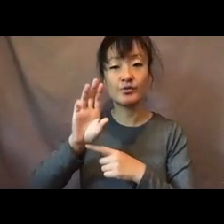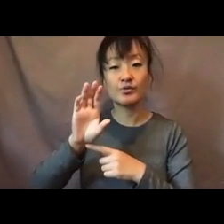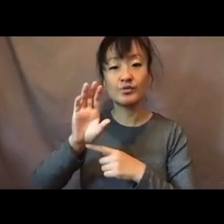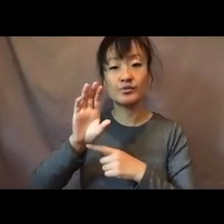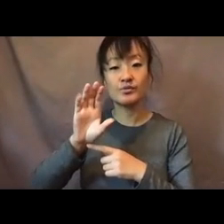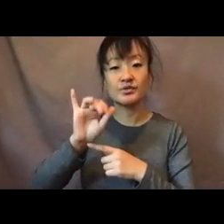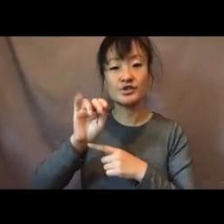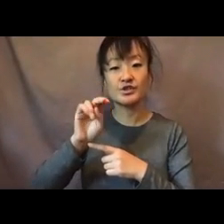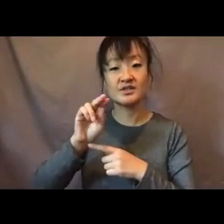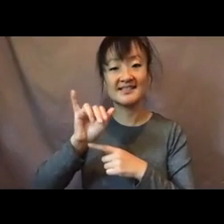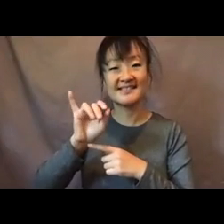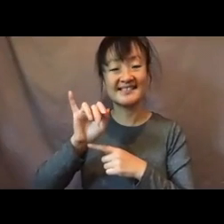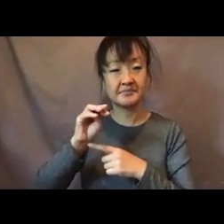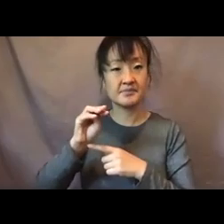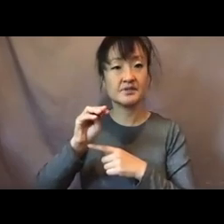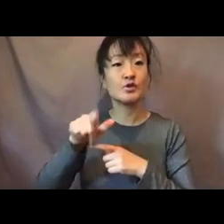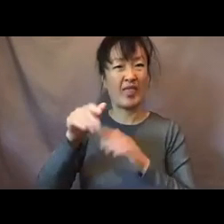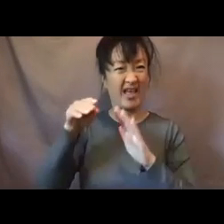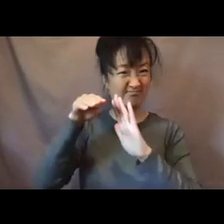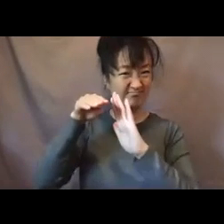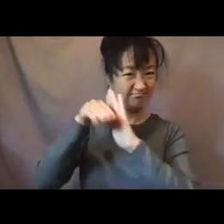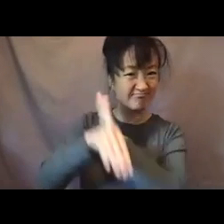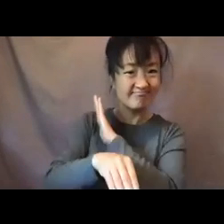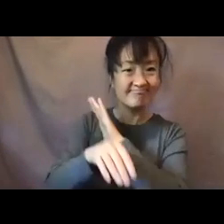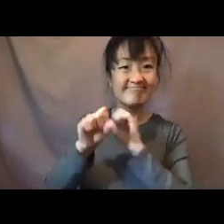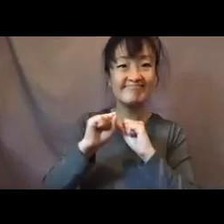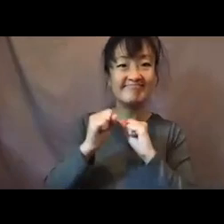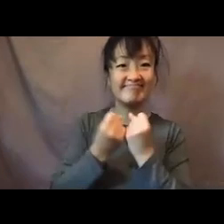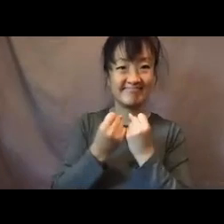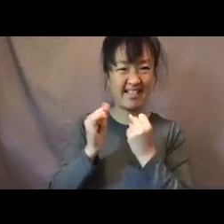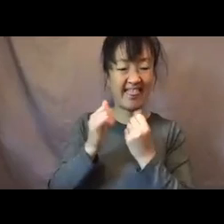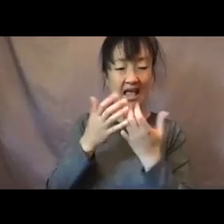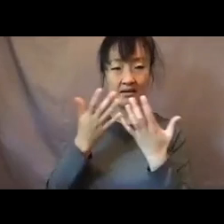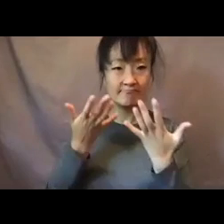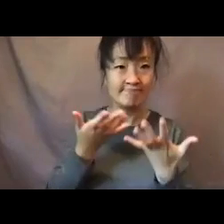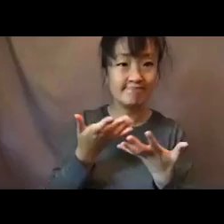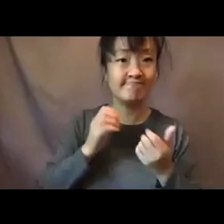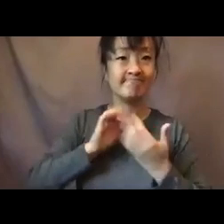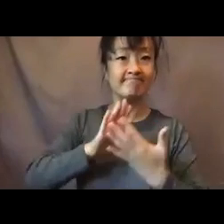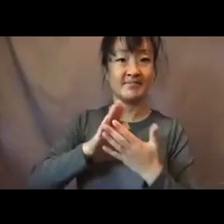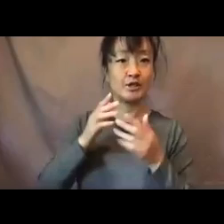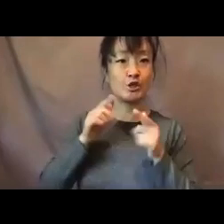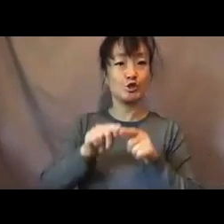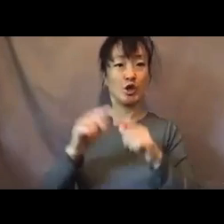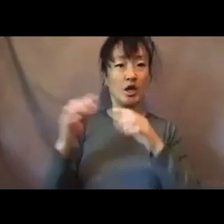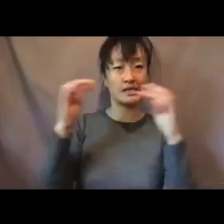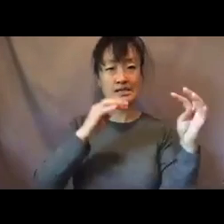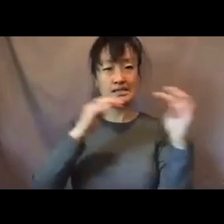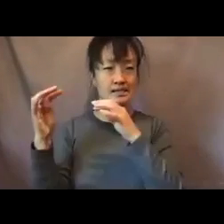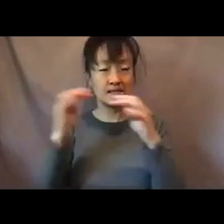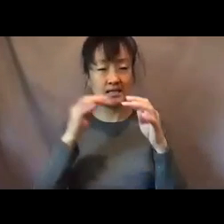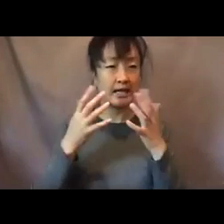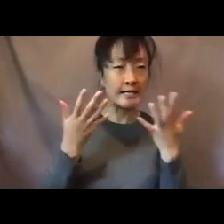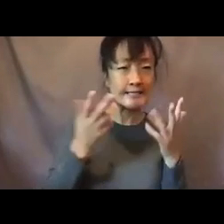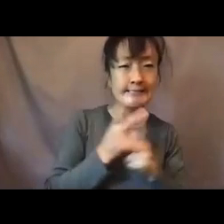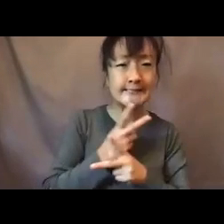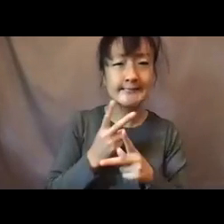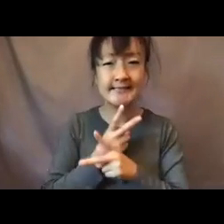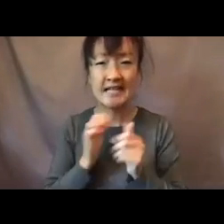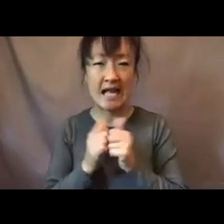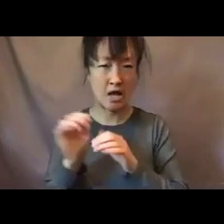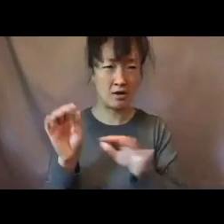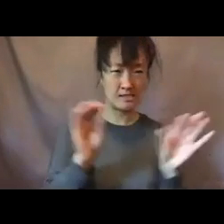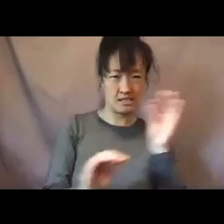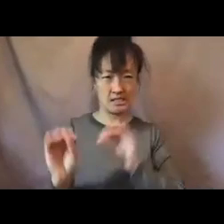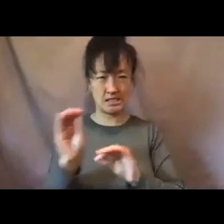a decline in society that was, during this warring states period, and trying to figure out how do we reorder